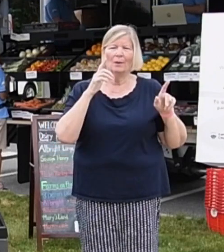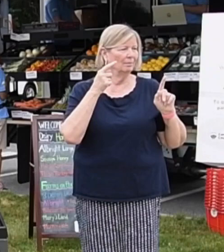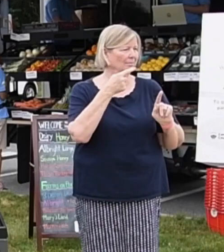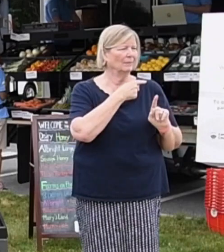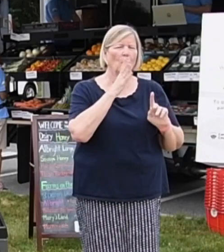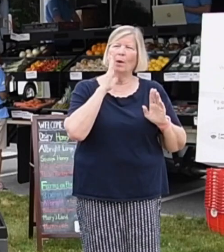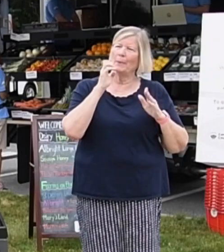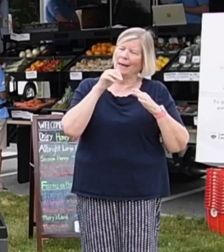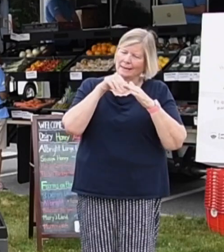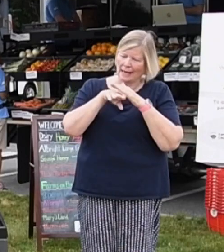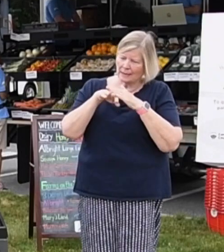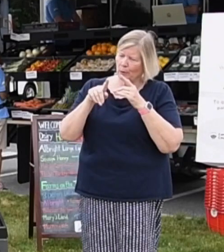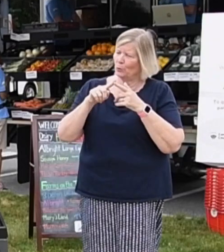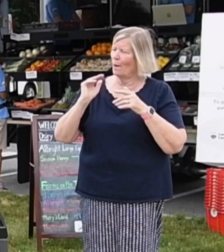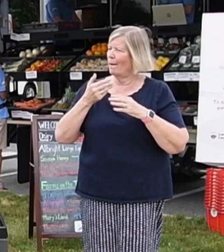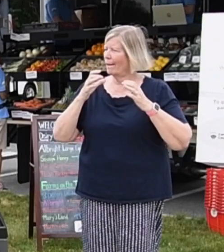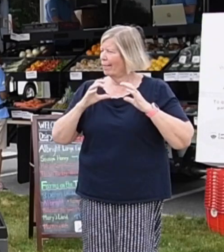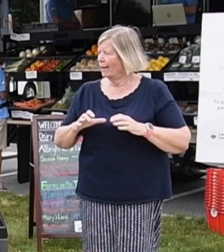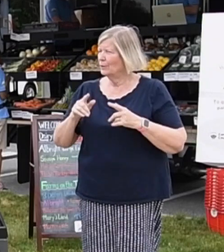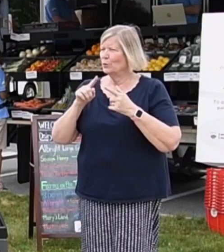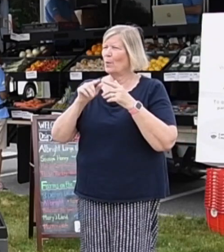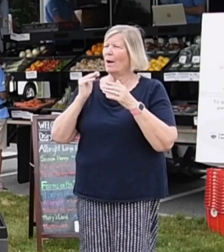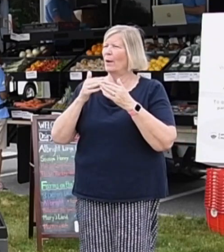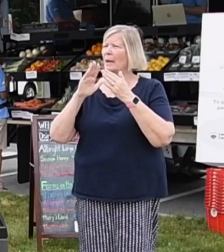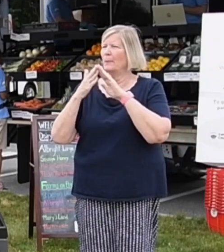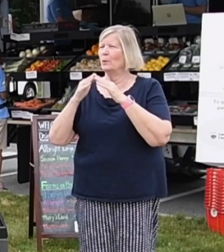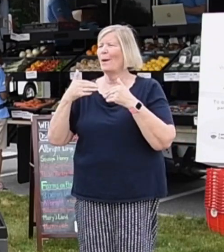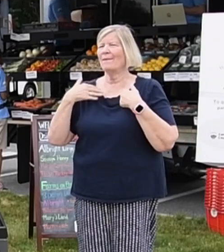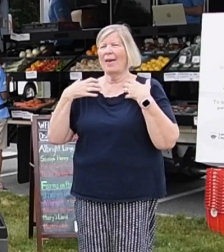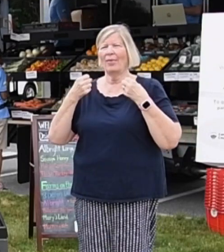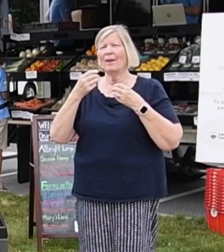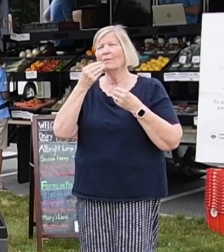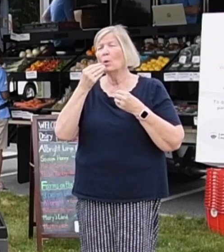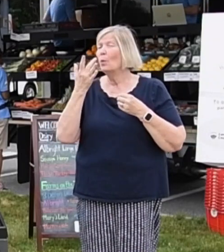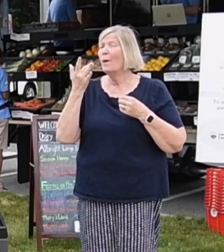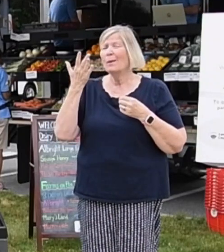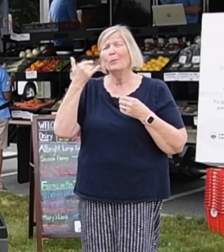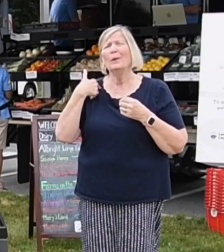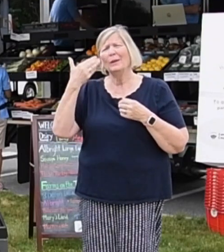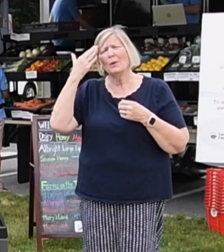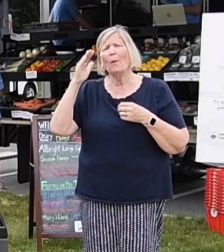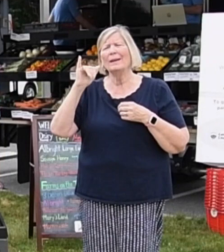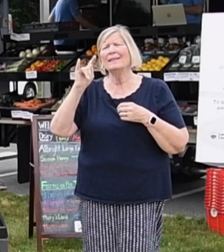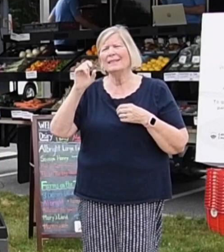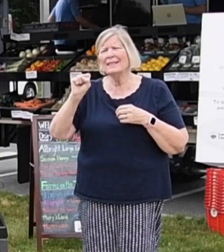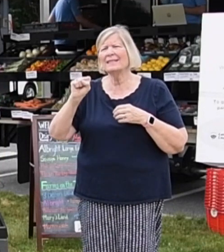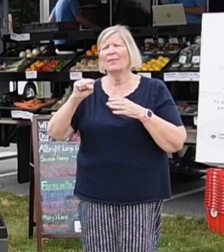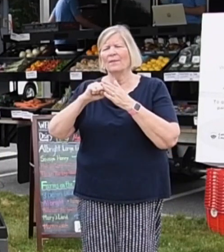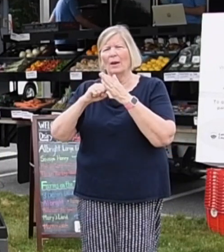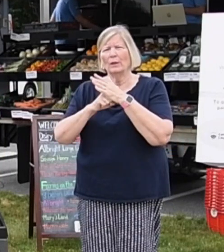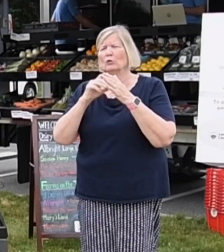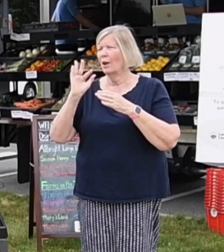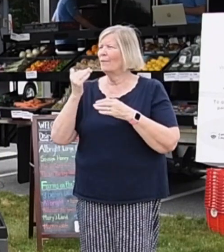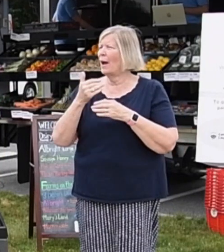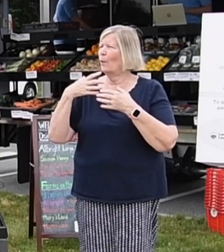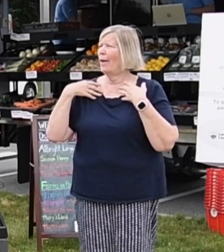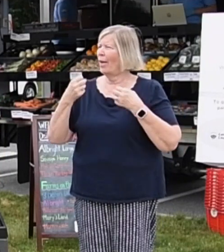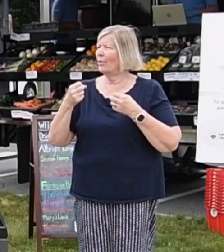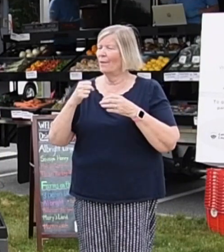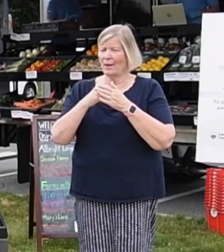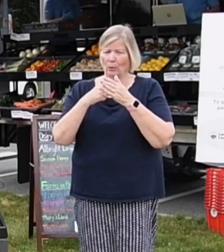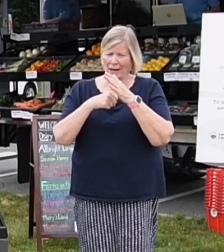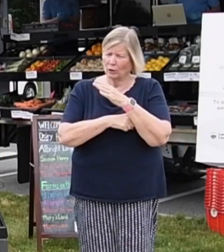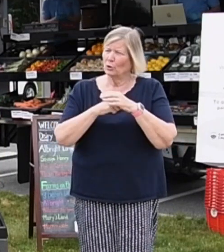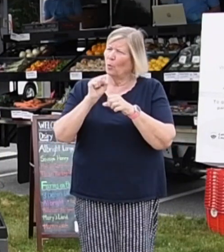to our clients, to our community, to have healthy food because we know it is the bedrock of our health. The foundation